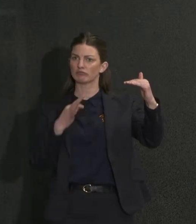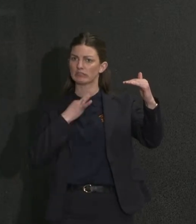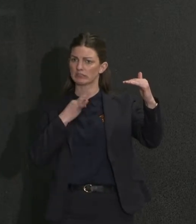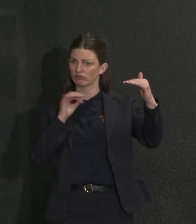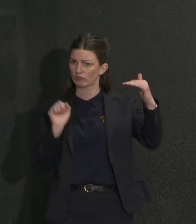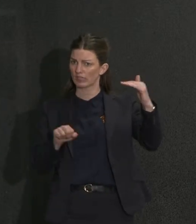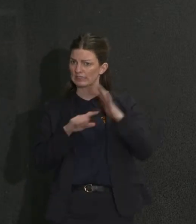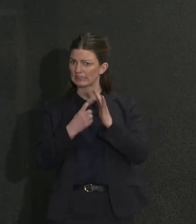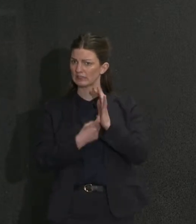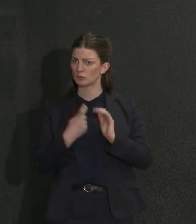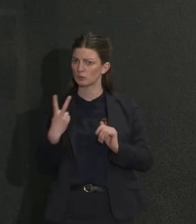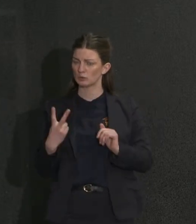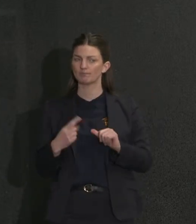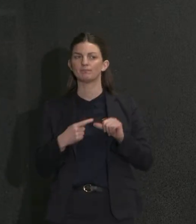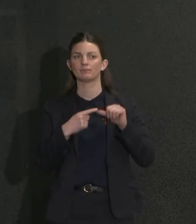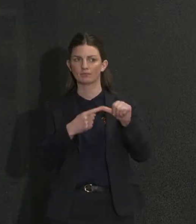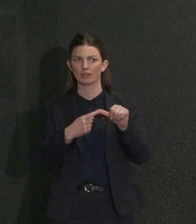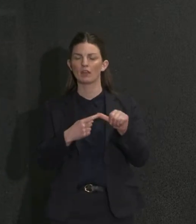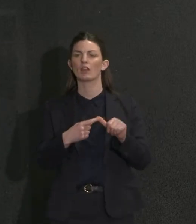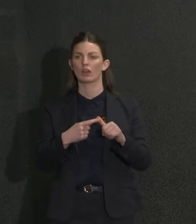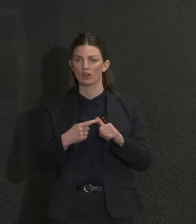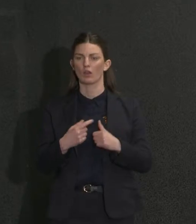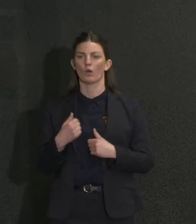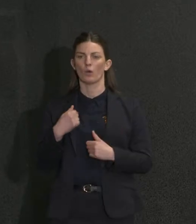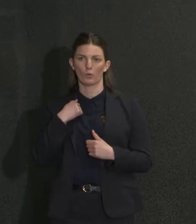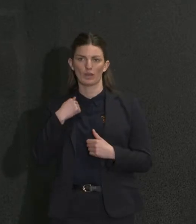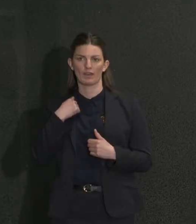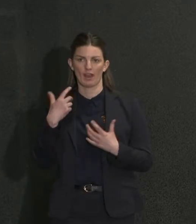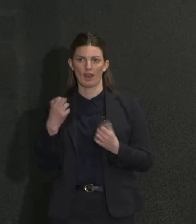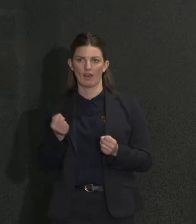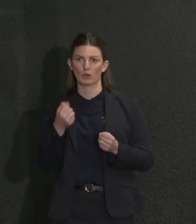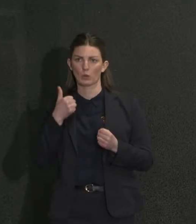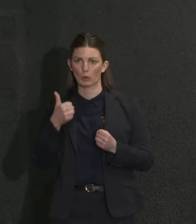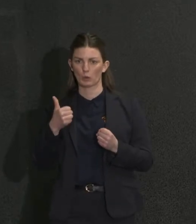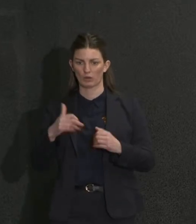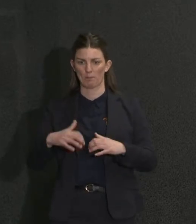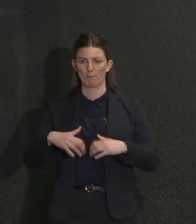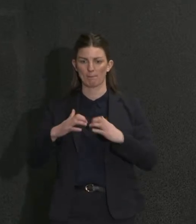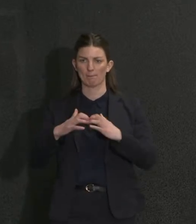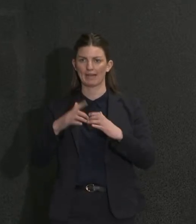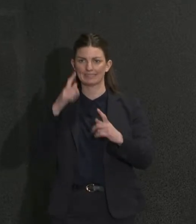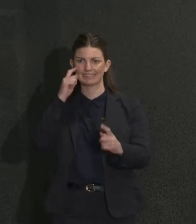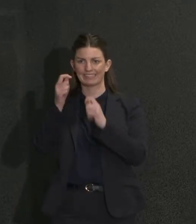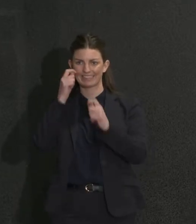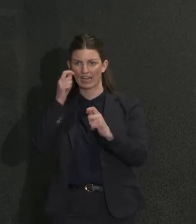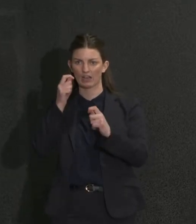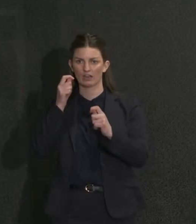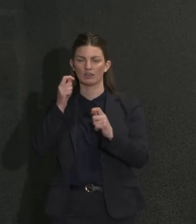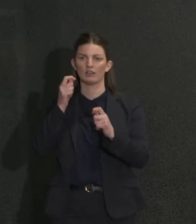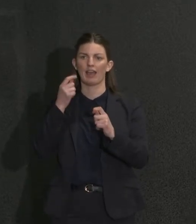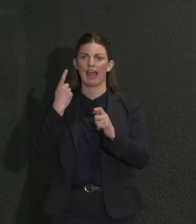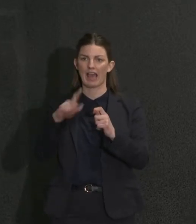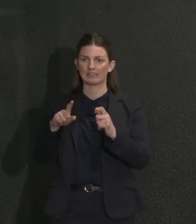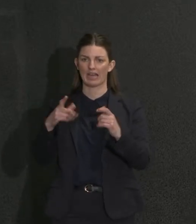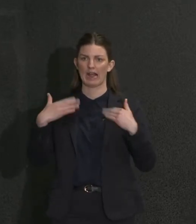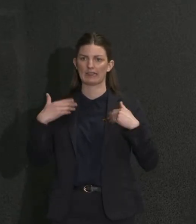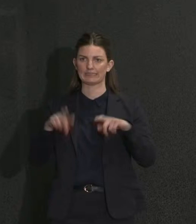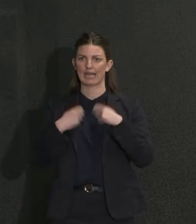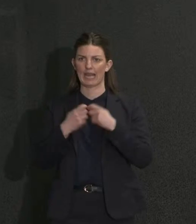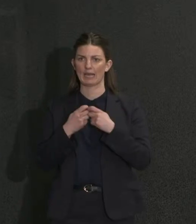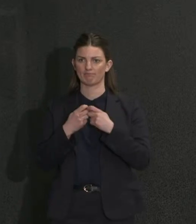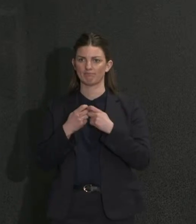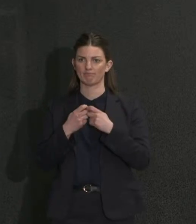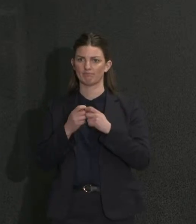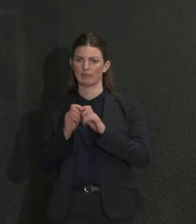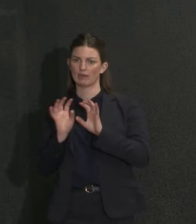we have an existing and well-established community testing and public health team that are based at Flemington. They've been based